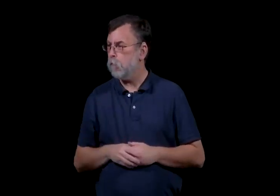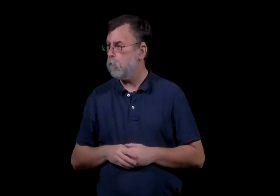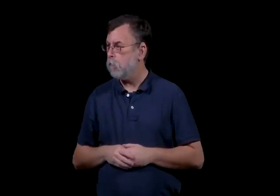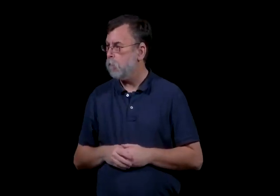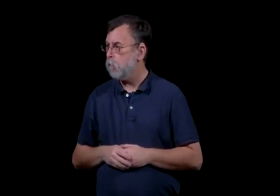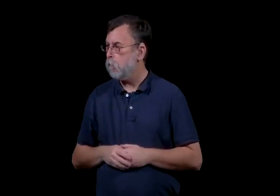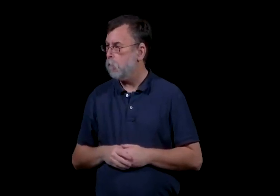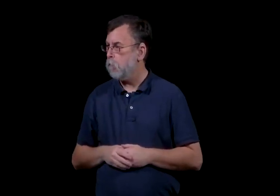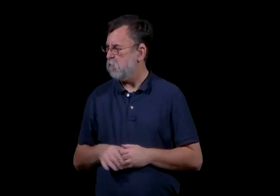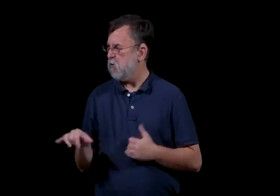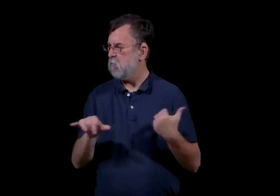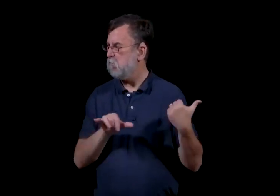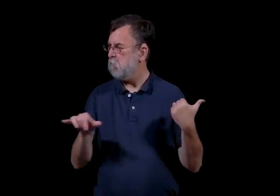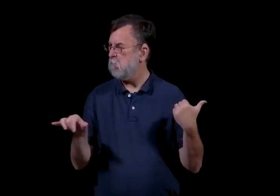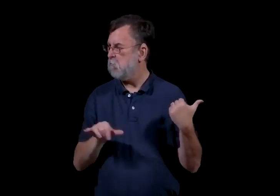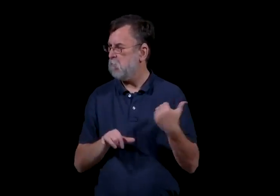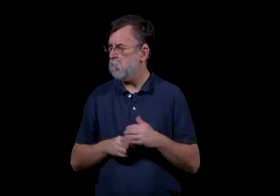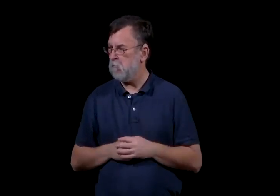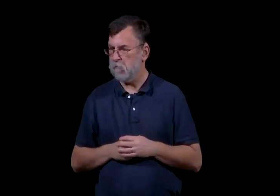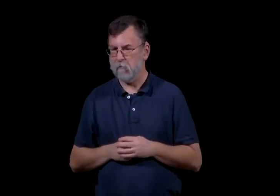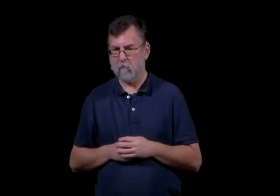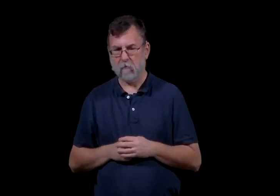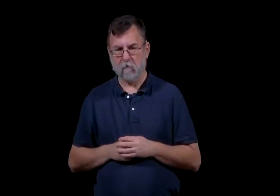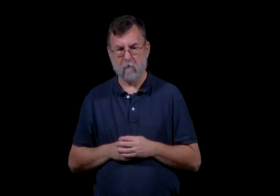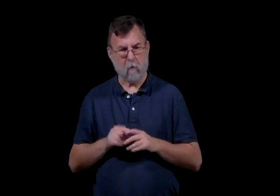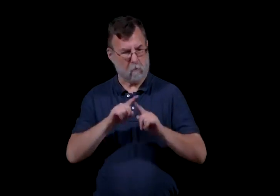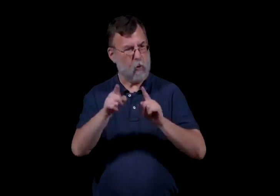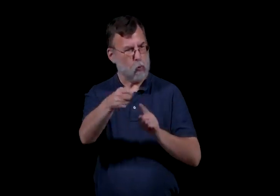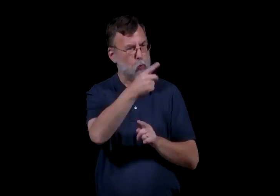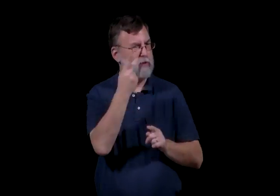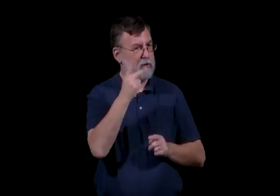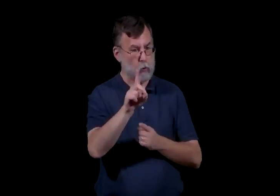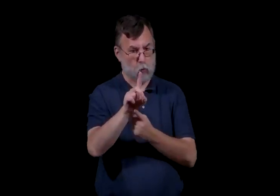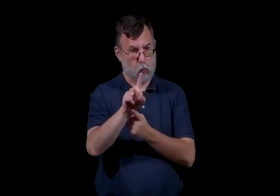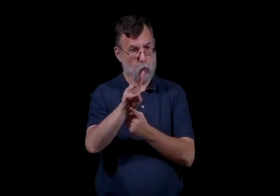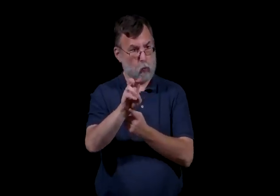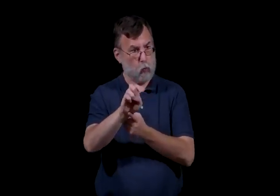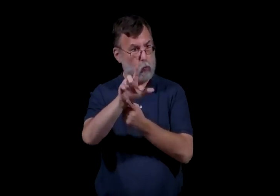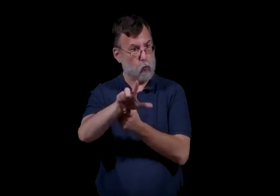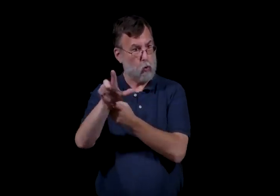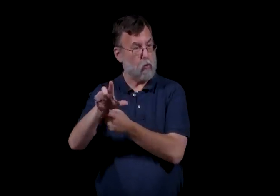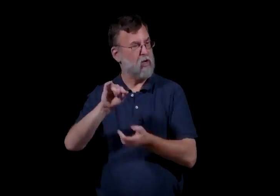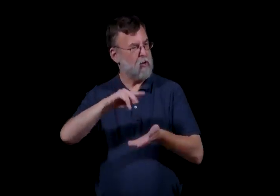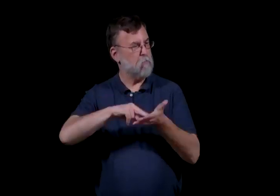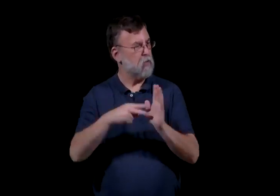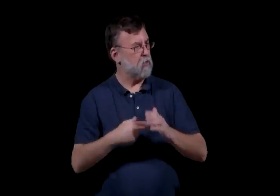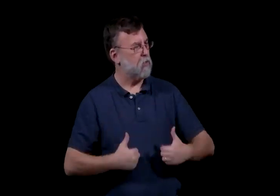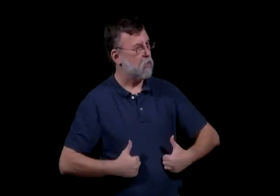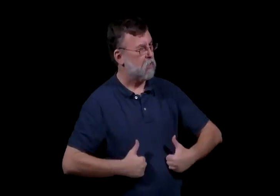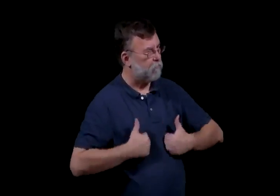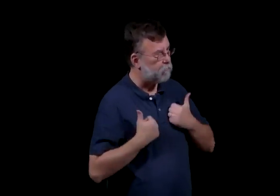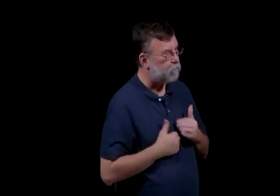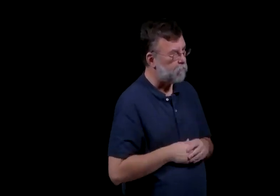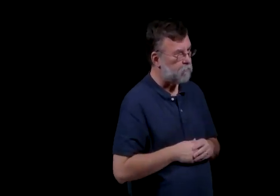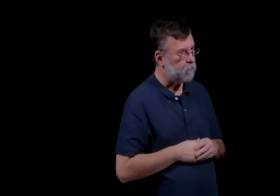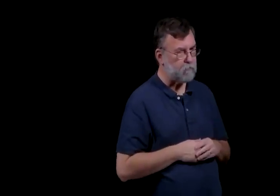forever. It means the same, just a different translation. And the word dwell, that means to live.